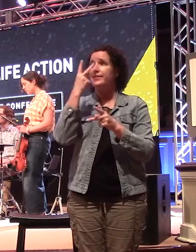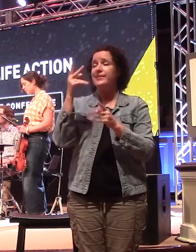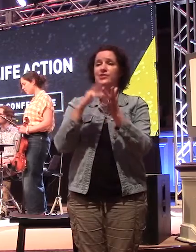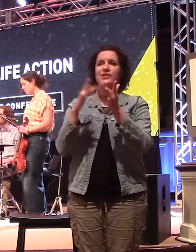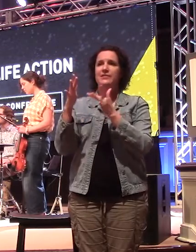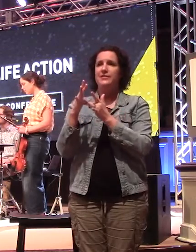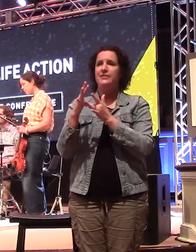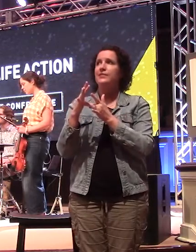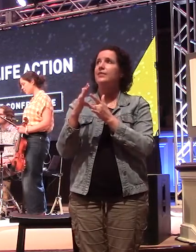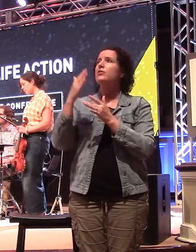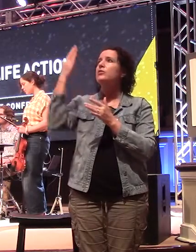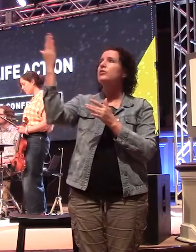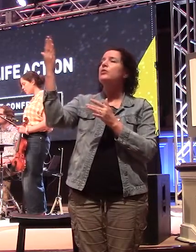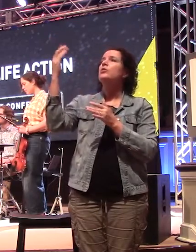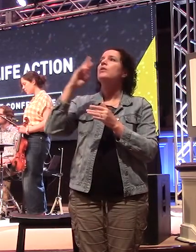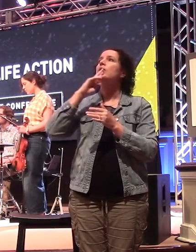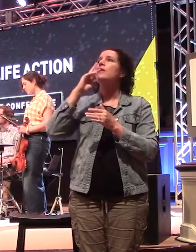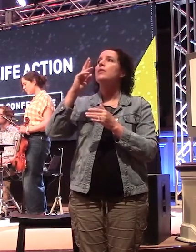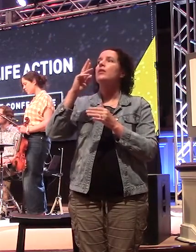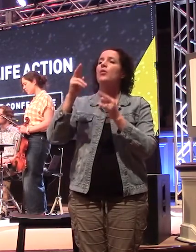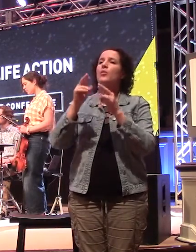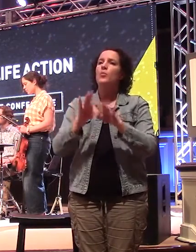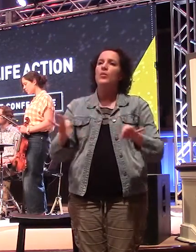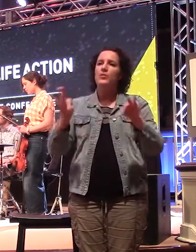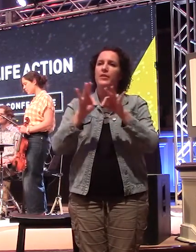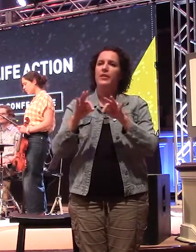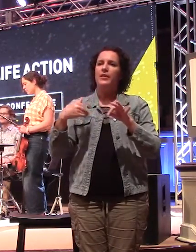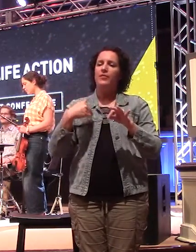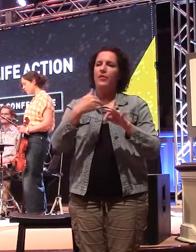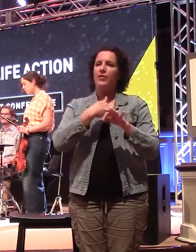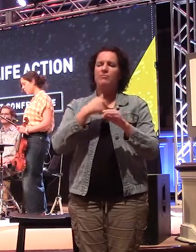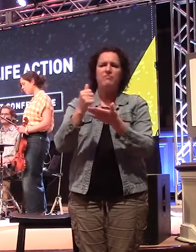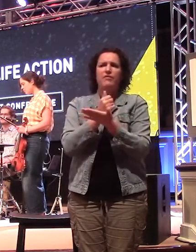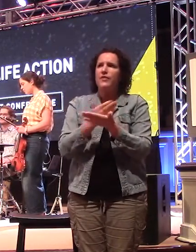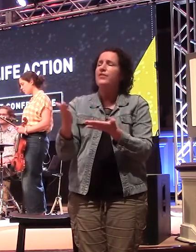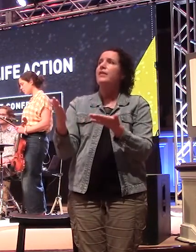So you are worthy of our everything.